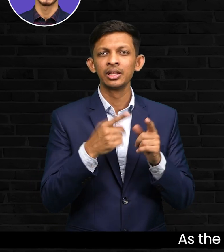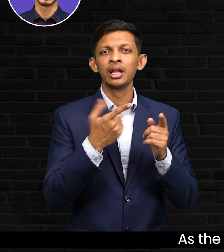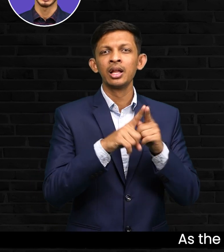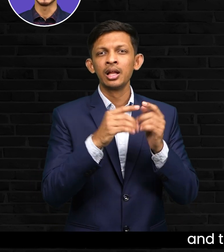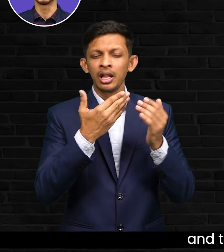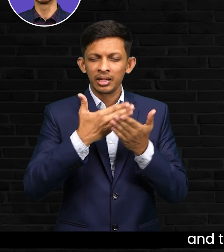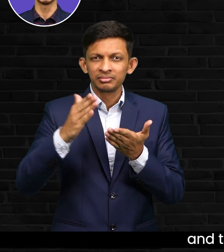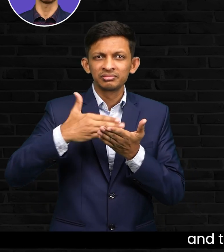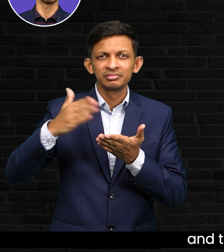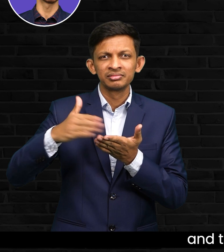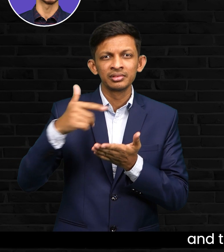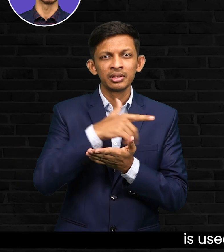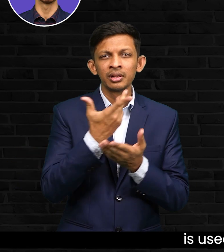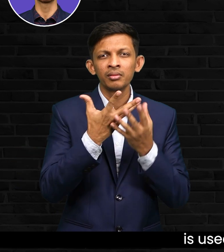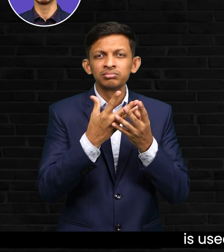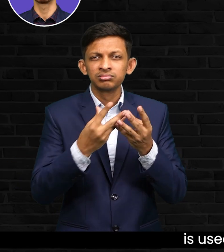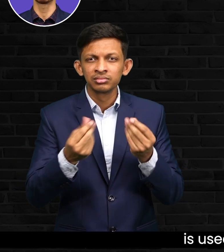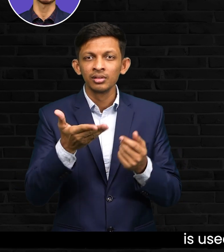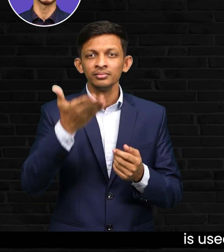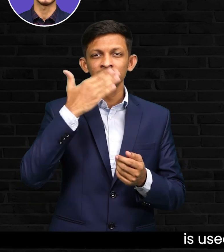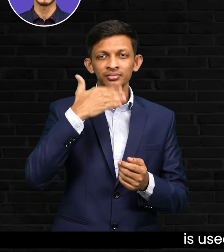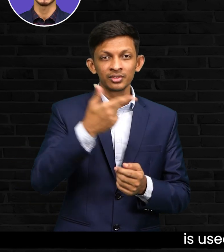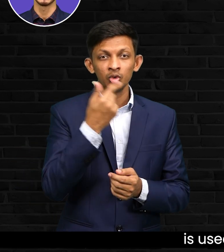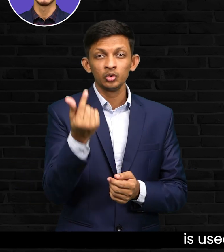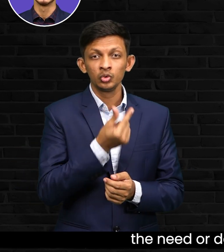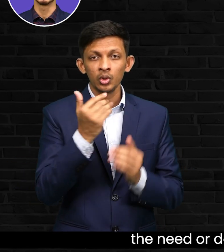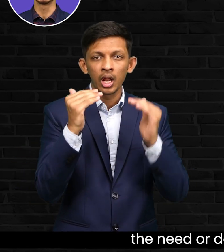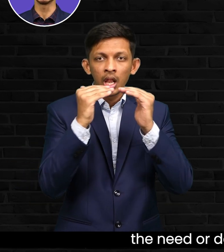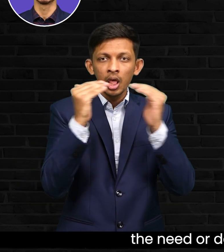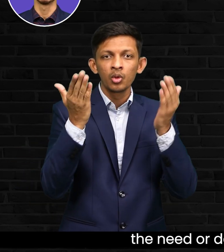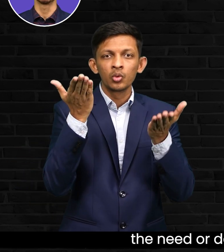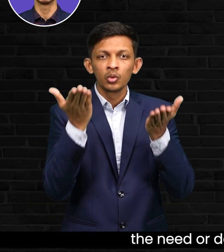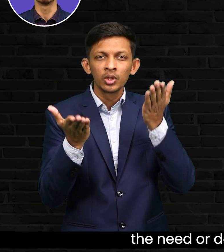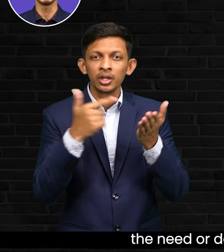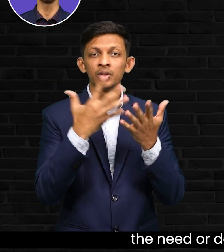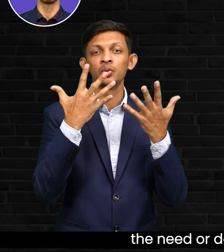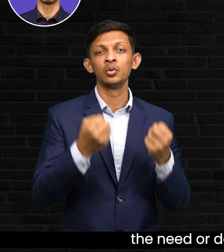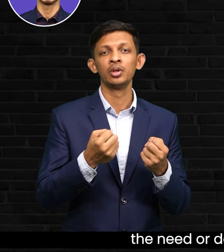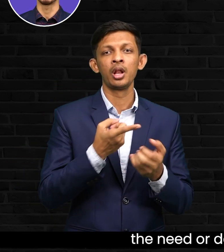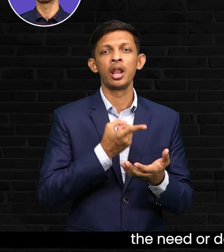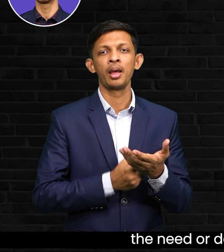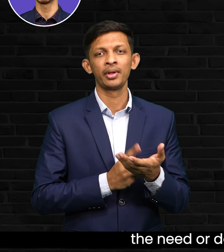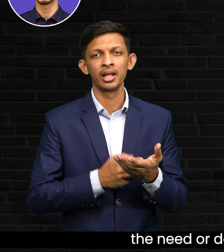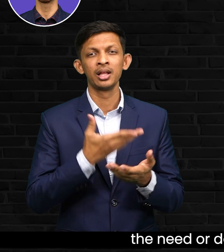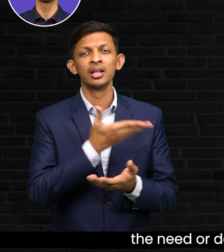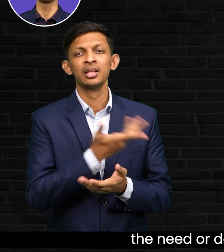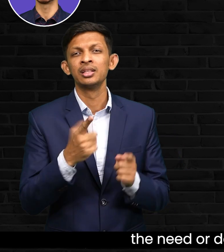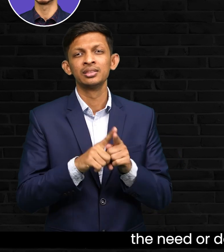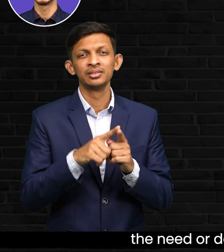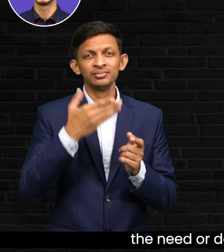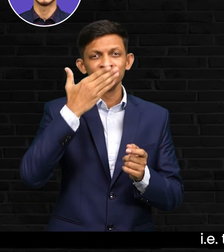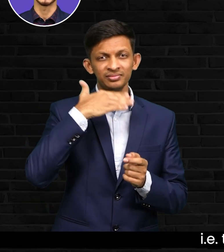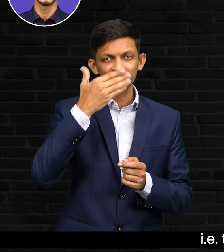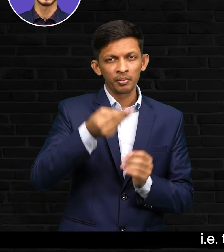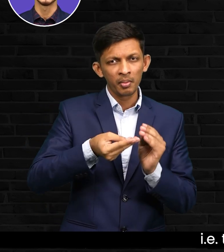degraded and the dissolved oxygen is used up proportionately, the need or demand for oxygen